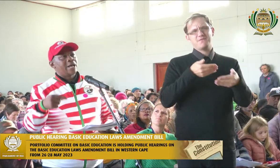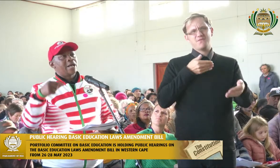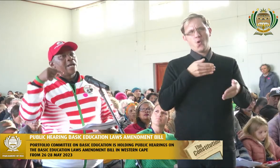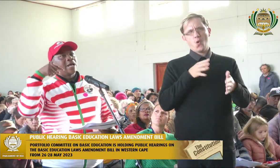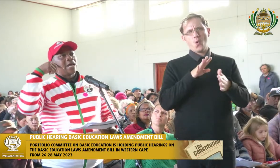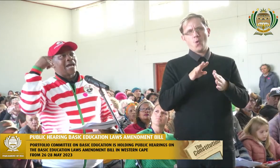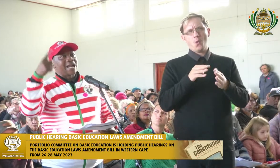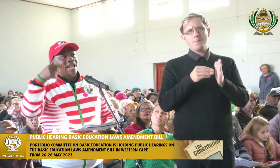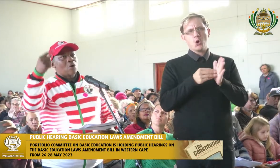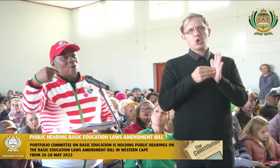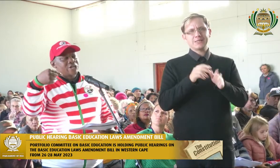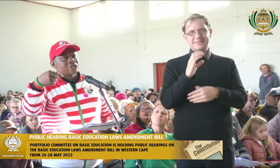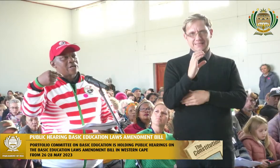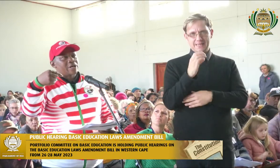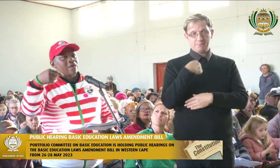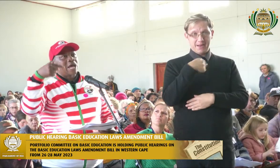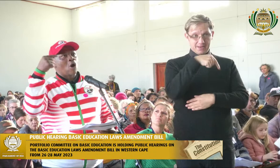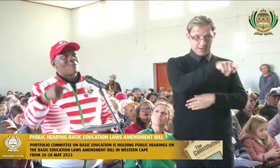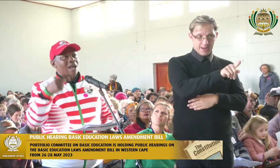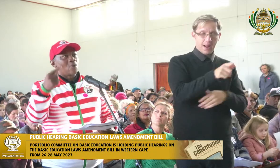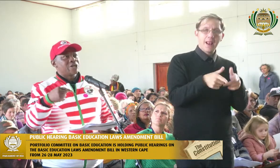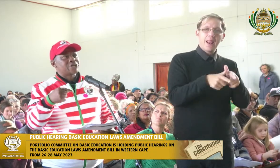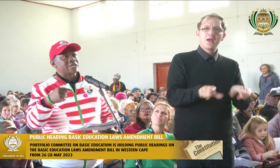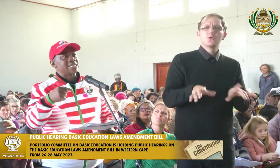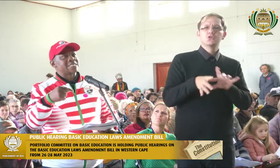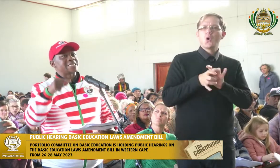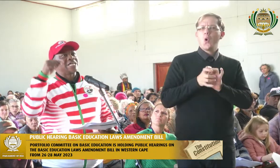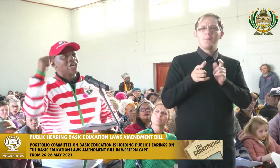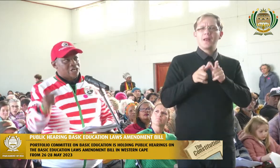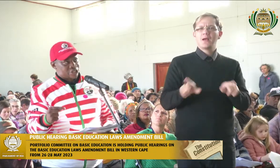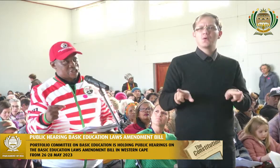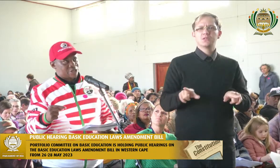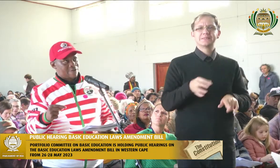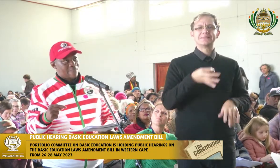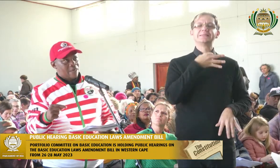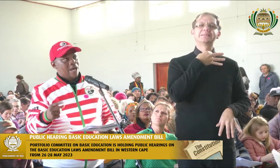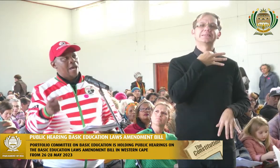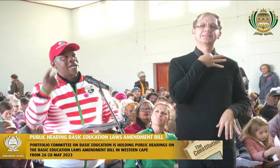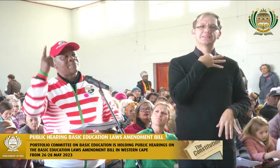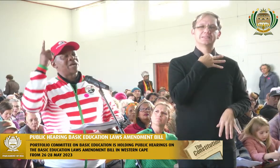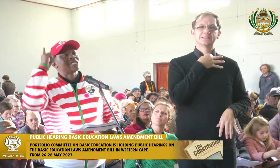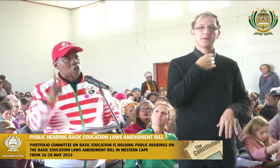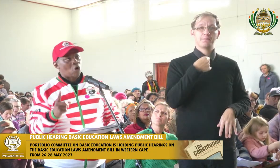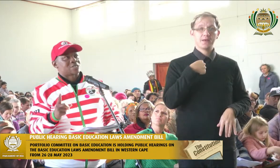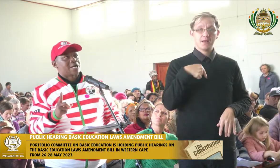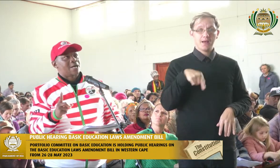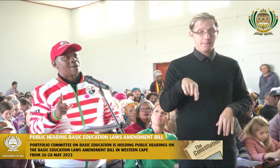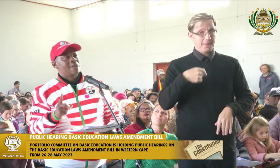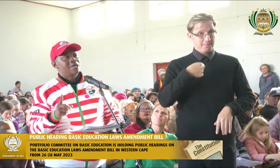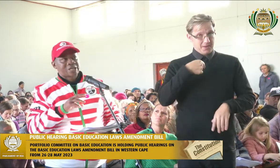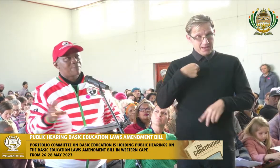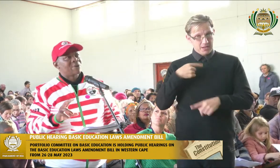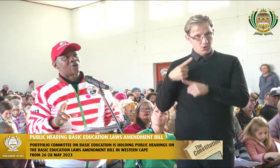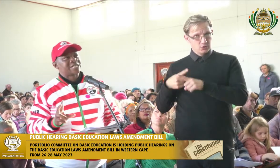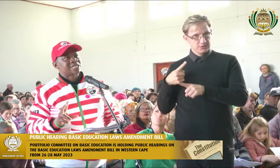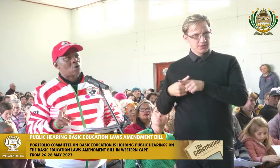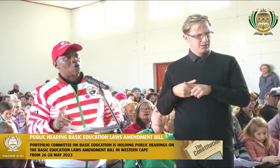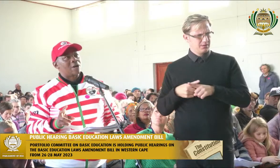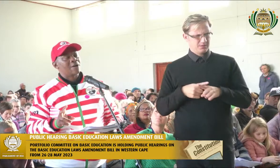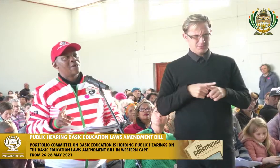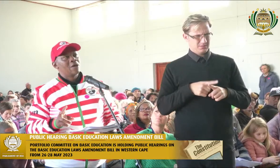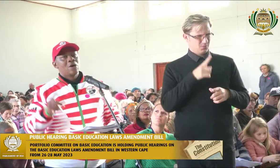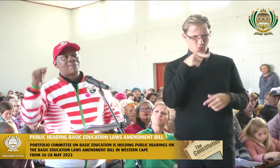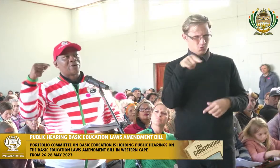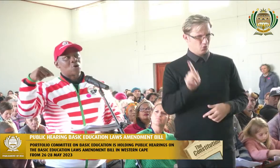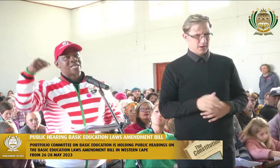there, her language, her home language is English. And I'm isiXhosa. It can't be correct at